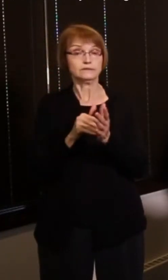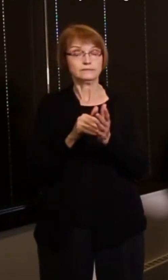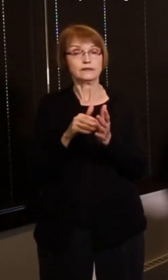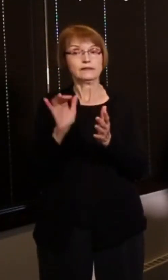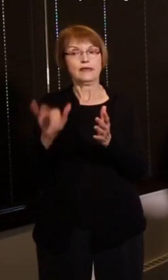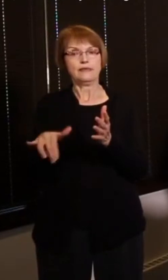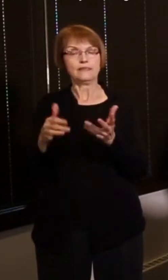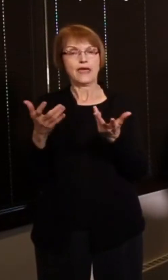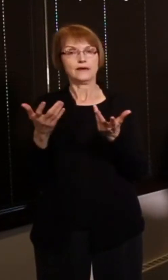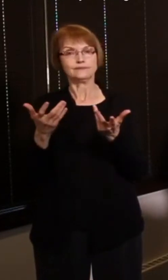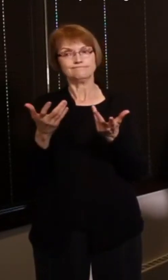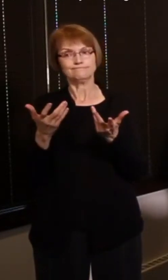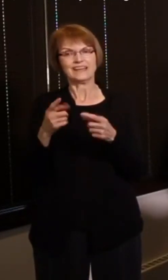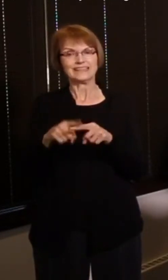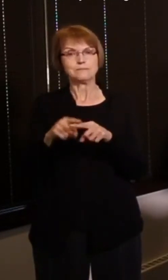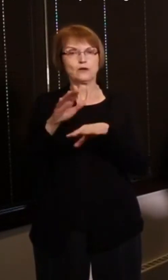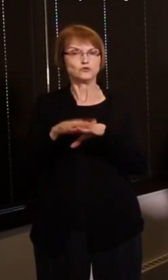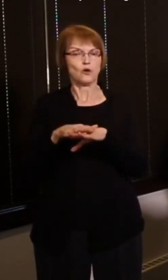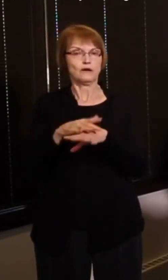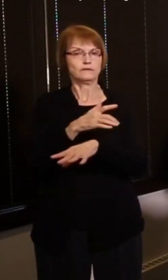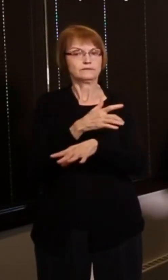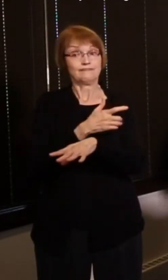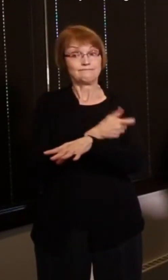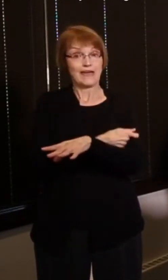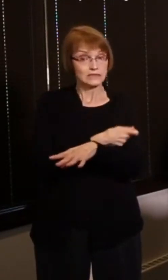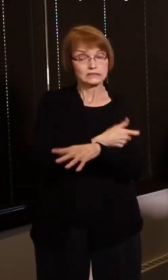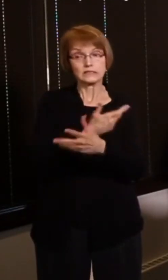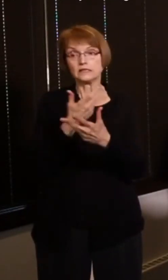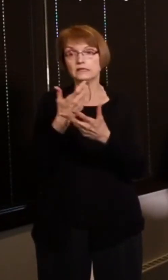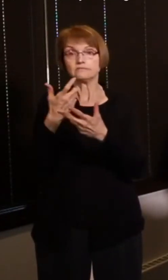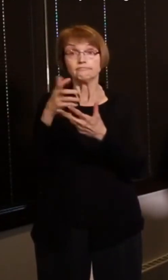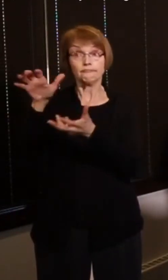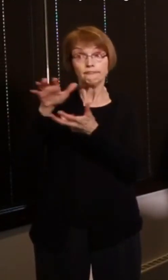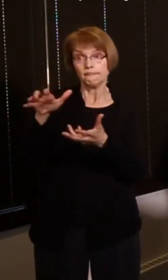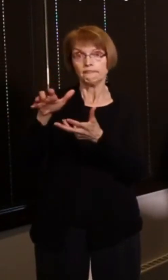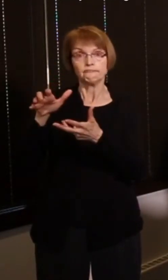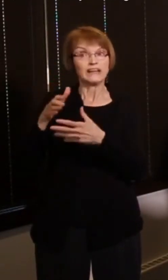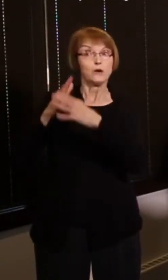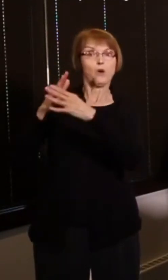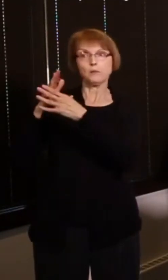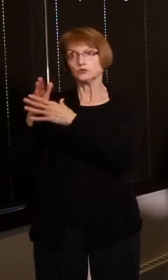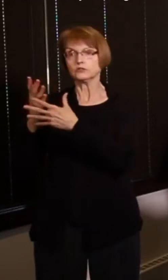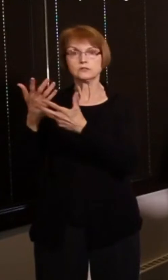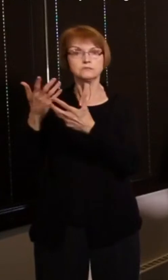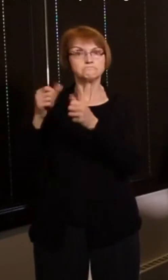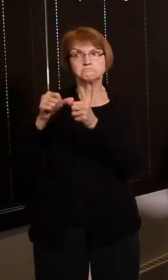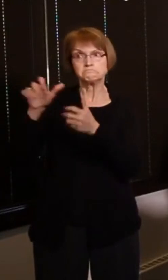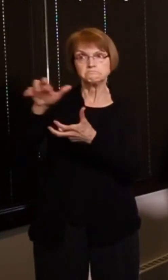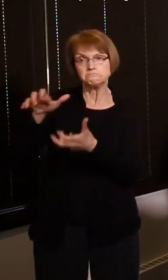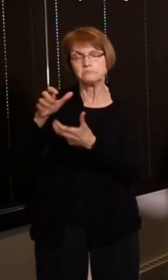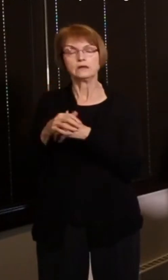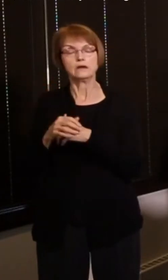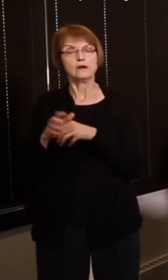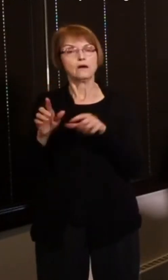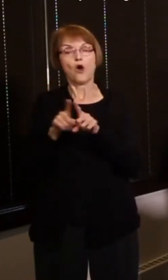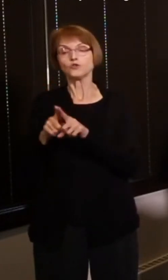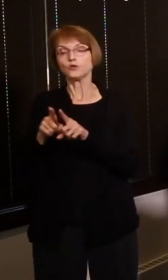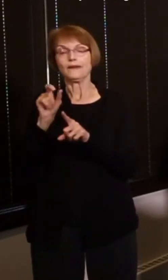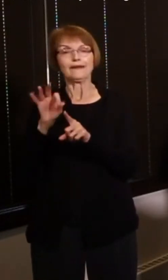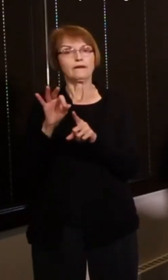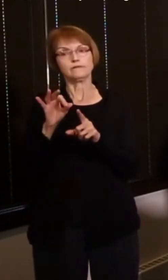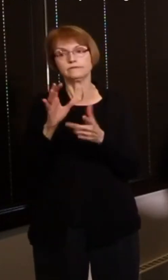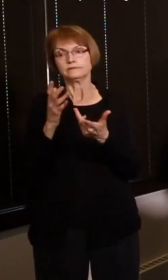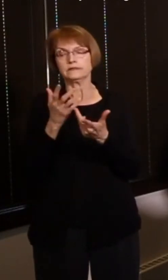still depends on vaccine supply, whether there's any interruptions, anything like that. But it also doesn't account for if there's any